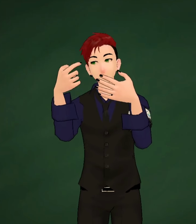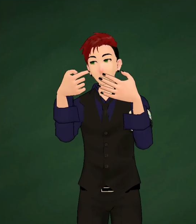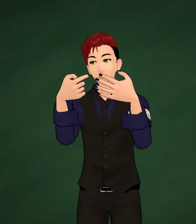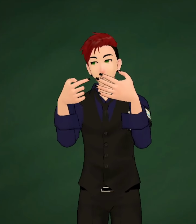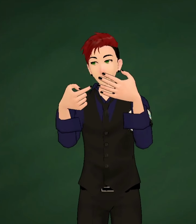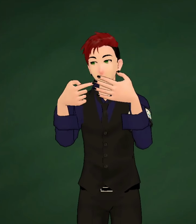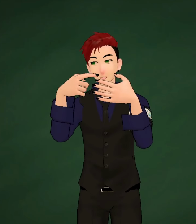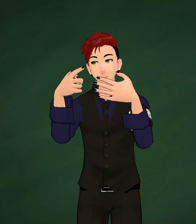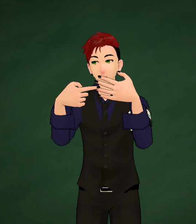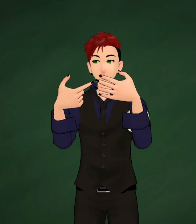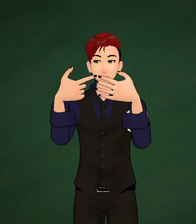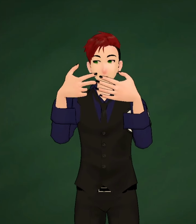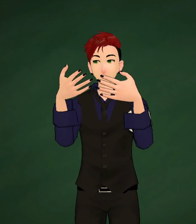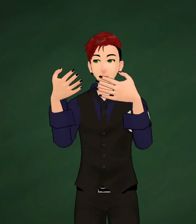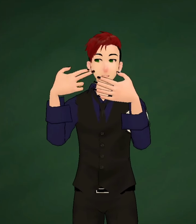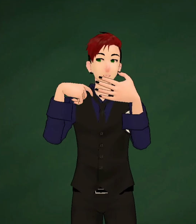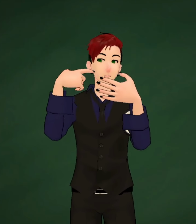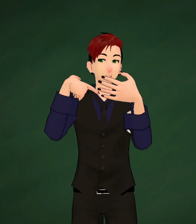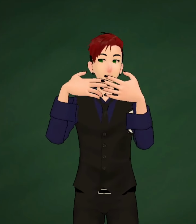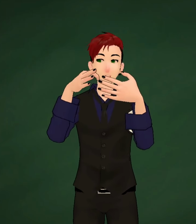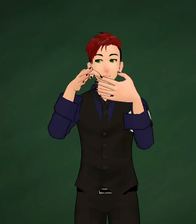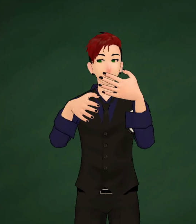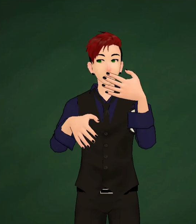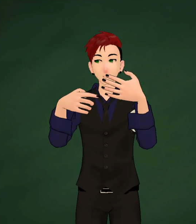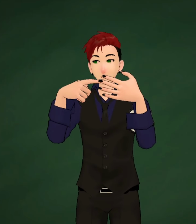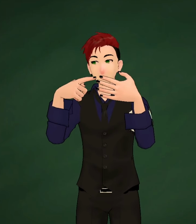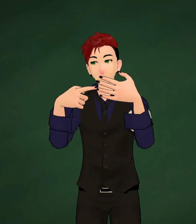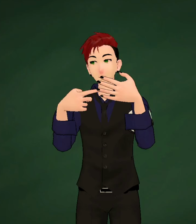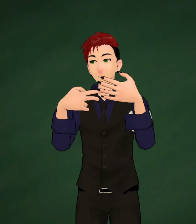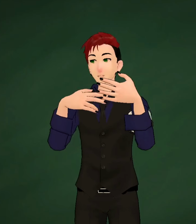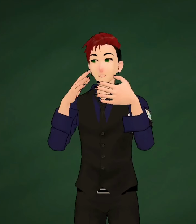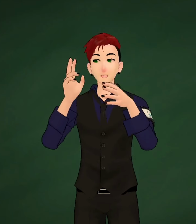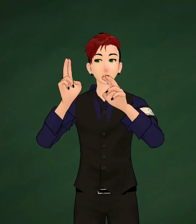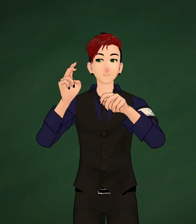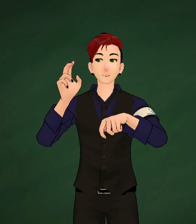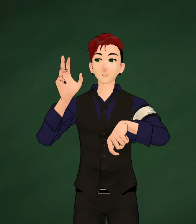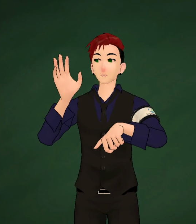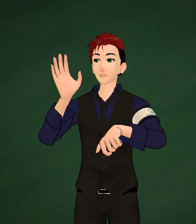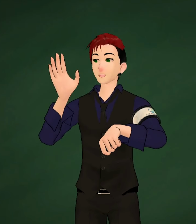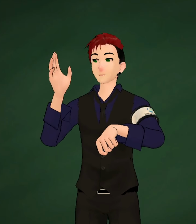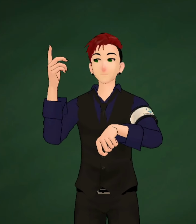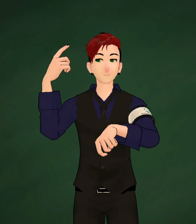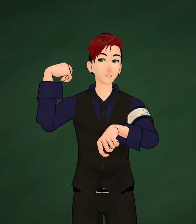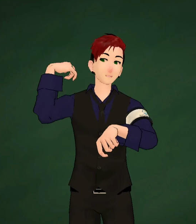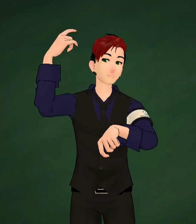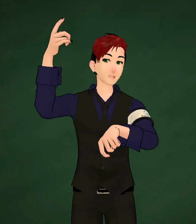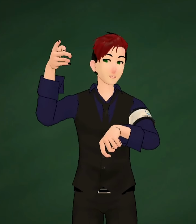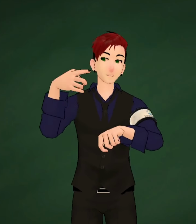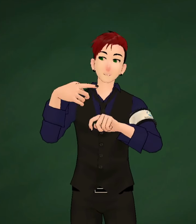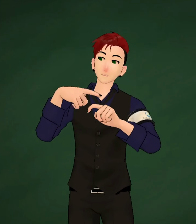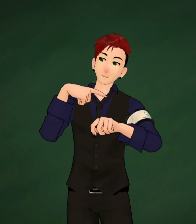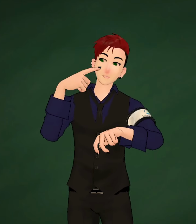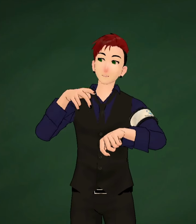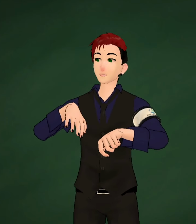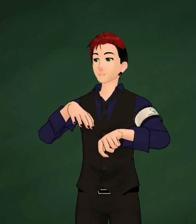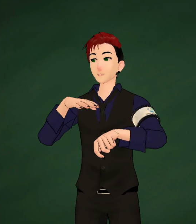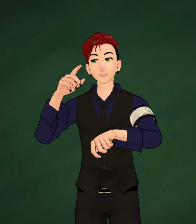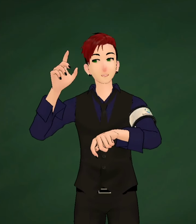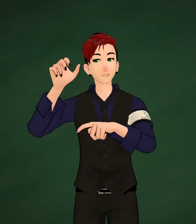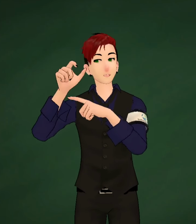You go down the list of like, oh, you can use people like me, like who are interpreters. You can talk about people who are like have been signing since birth, but they're hearing like